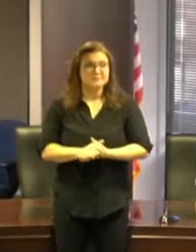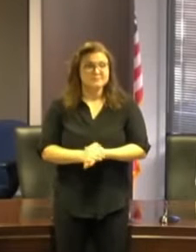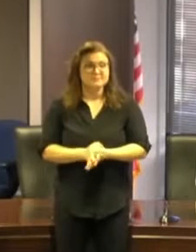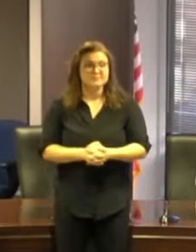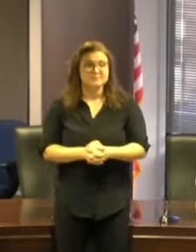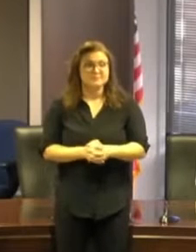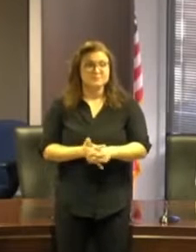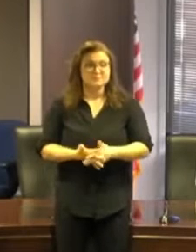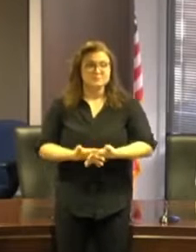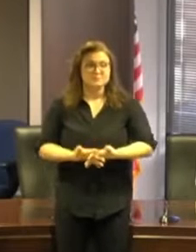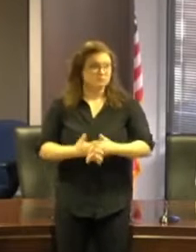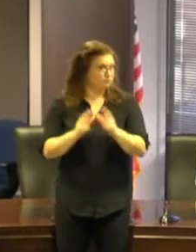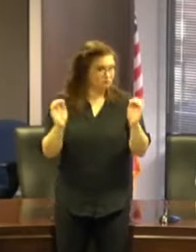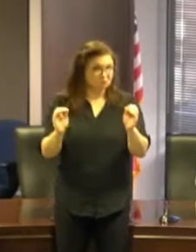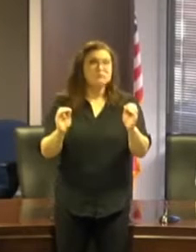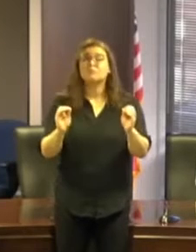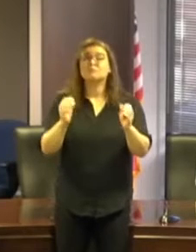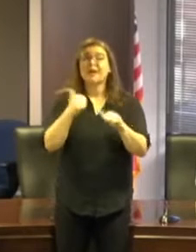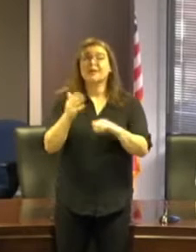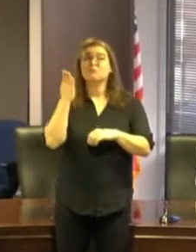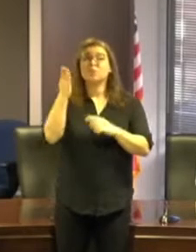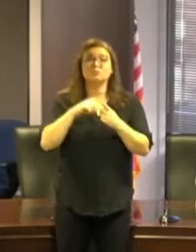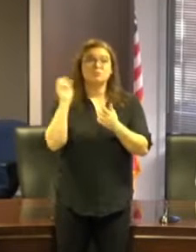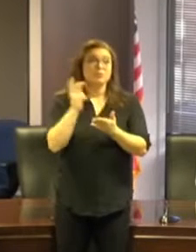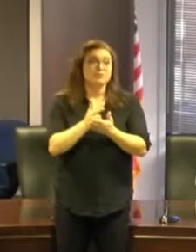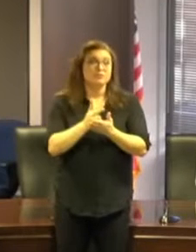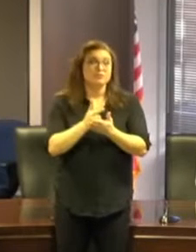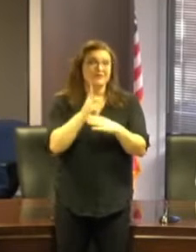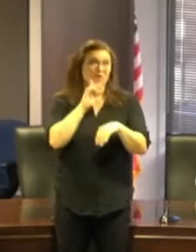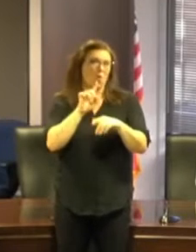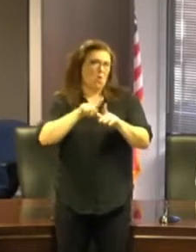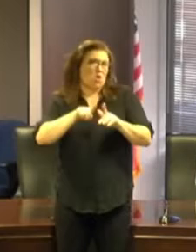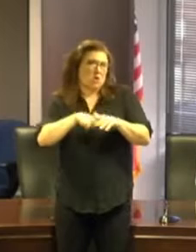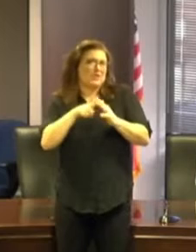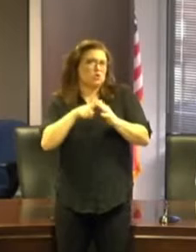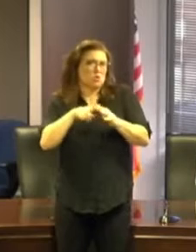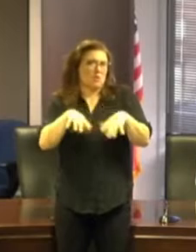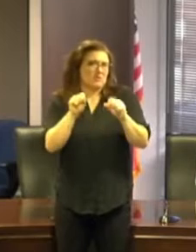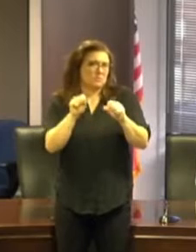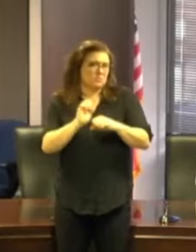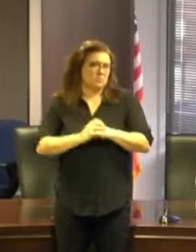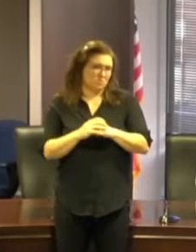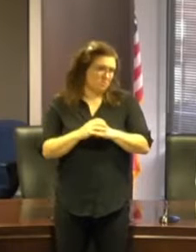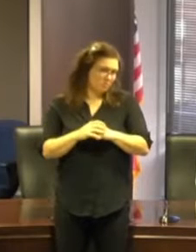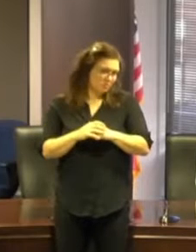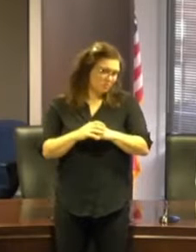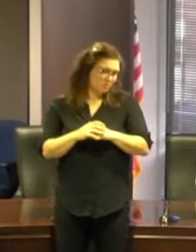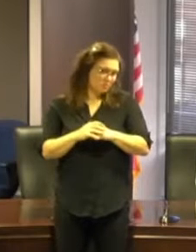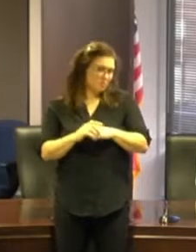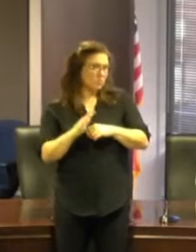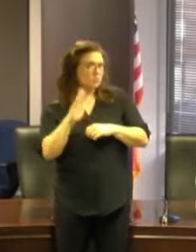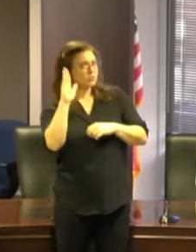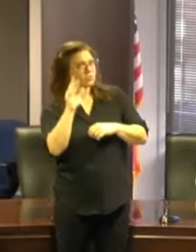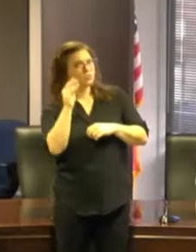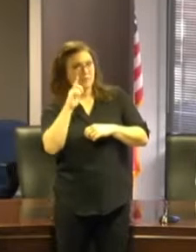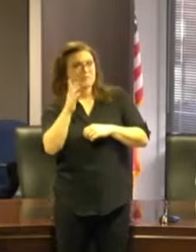Hearing none, is there a motion for approval for initial adoption? Trail also move.